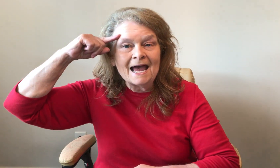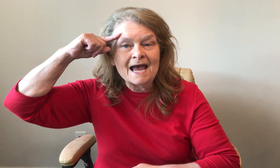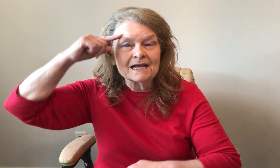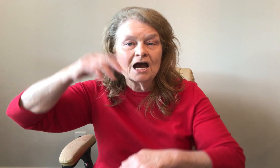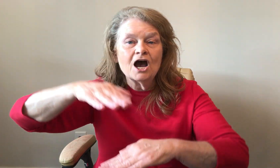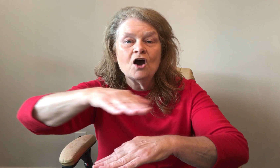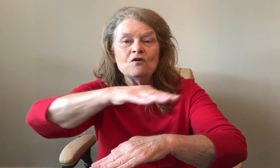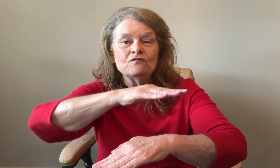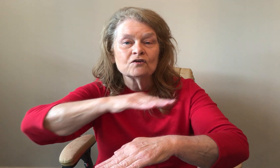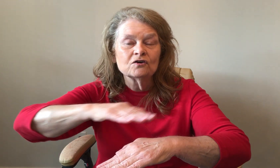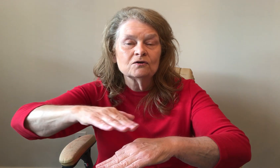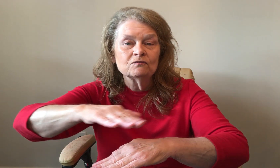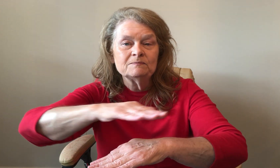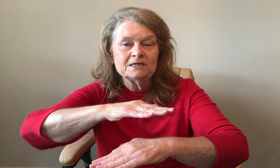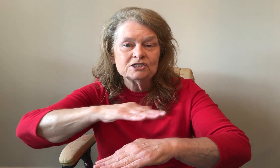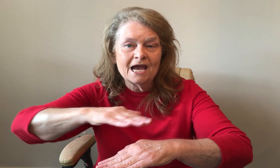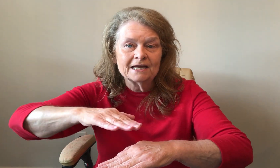Black over would be shadow.